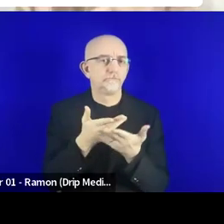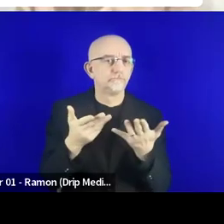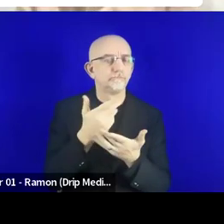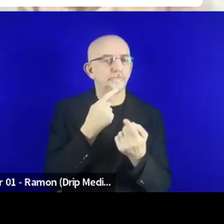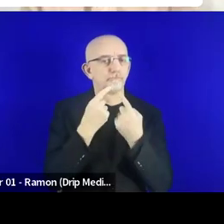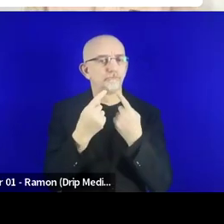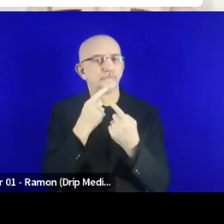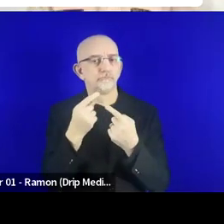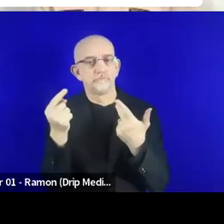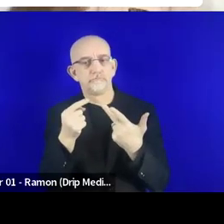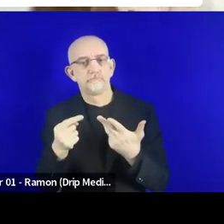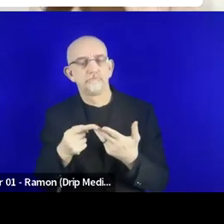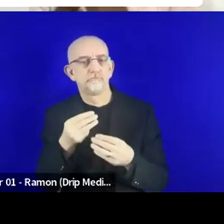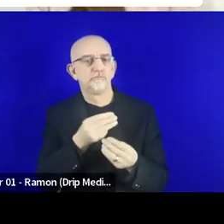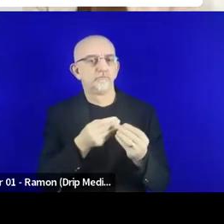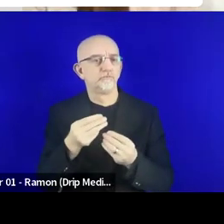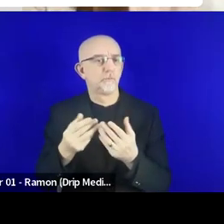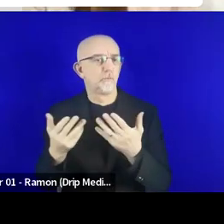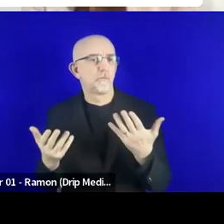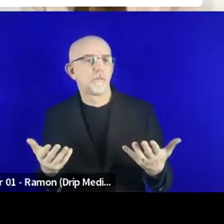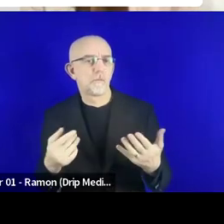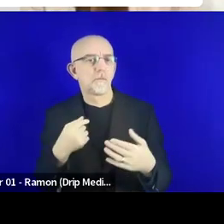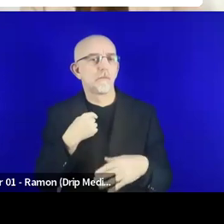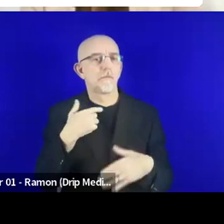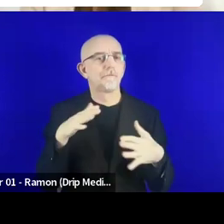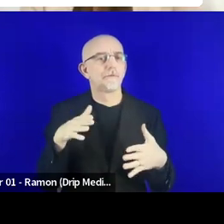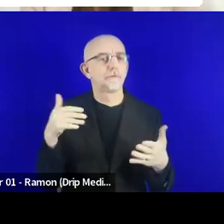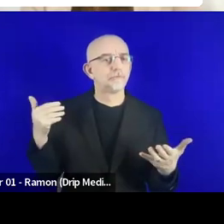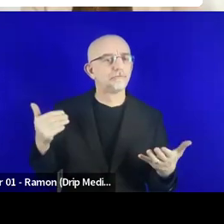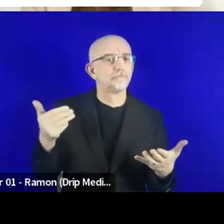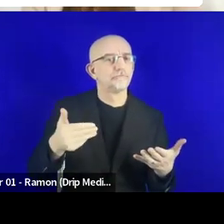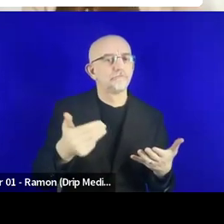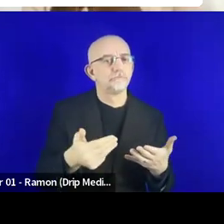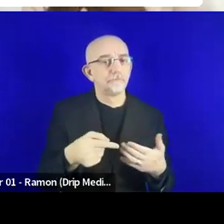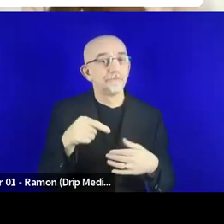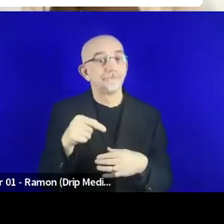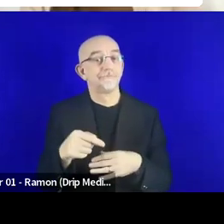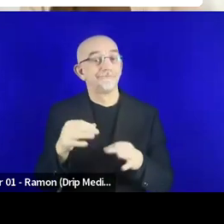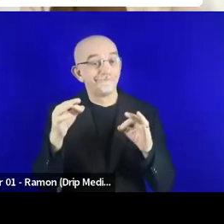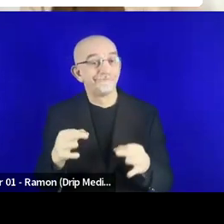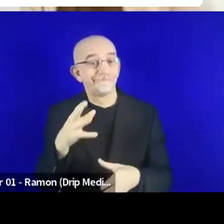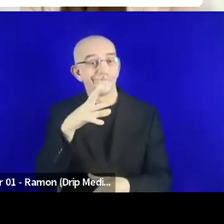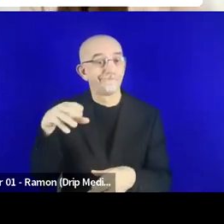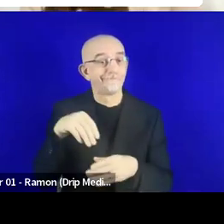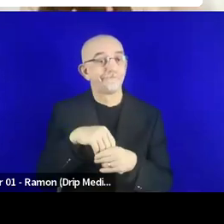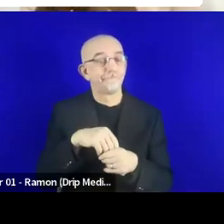around this intersectionality and vulnerability, and we look at the different dimensions how they are